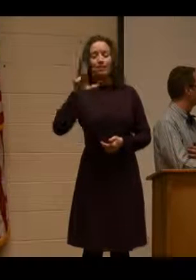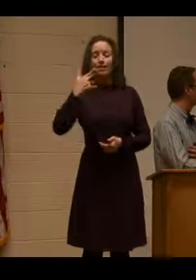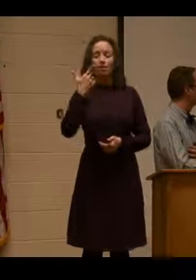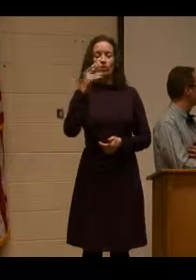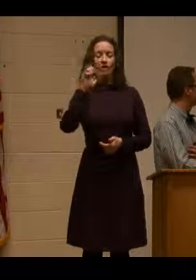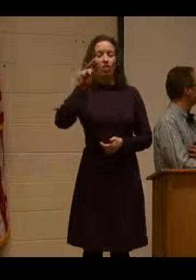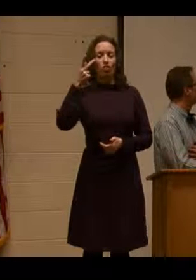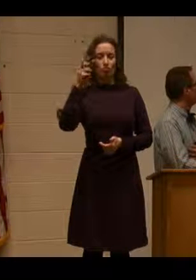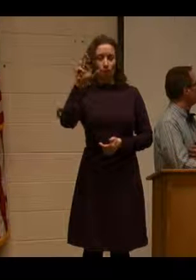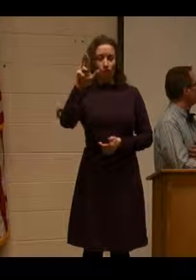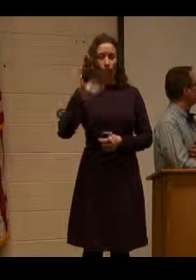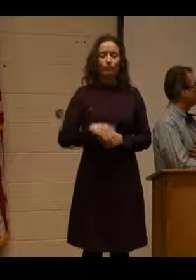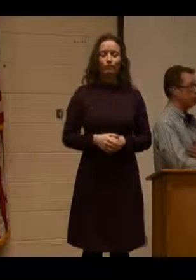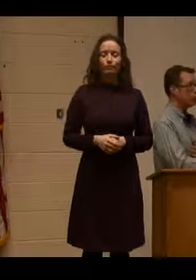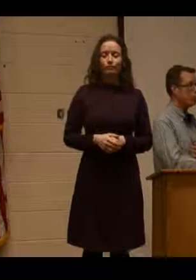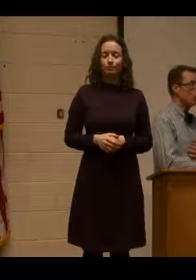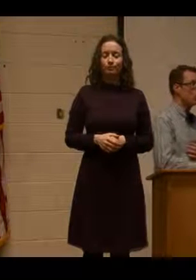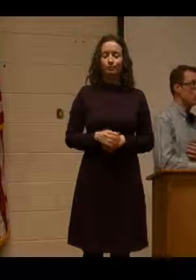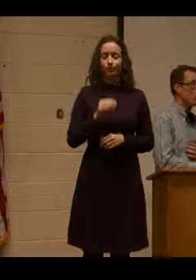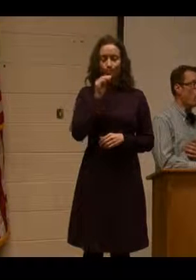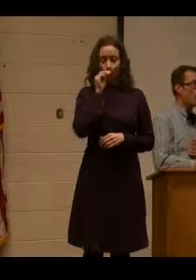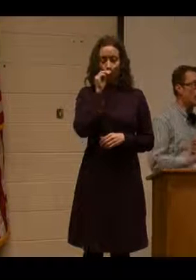We do require, because